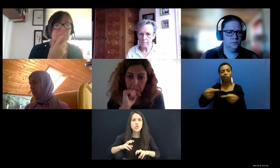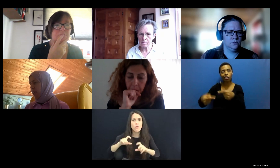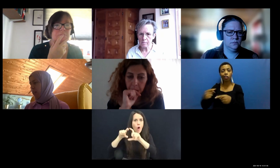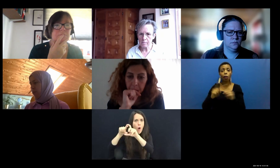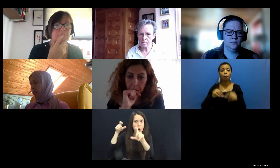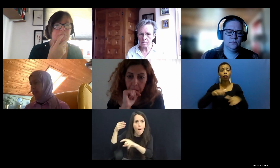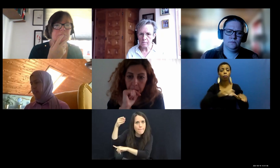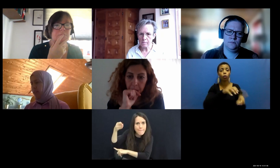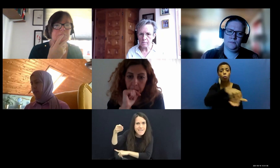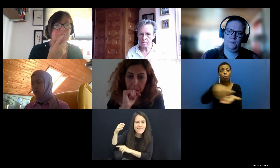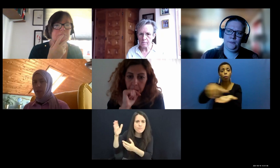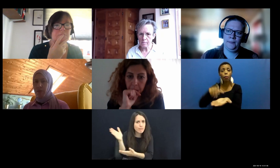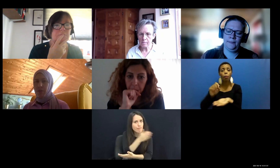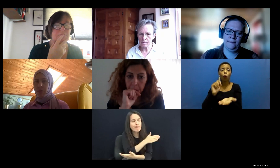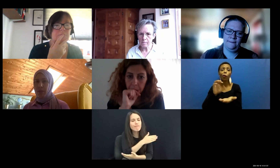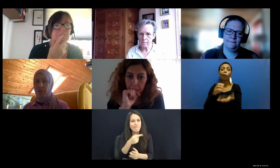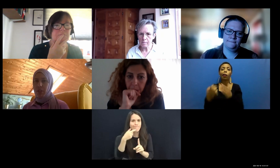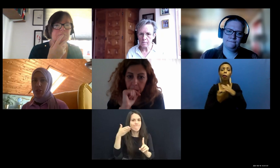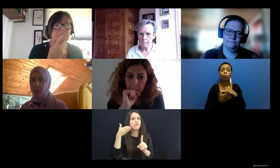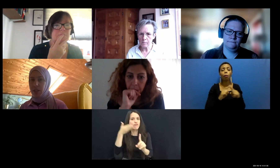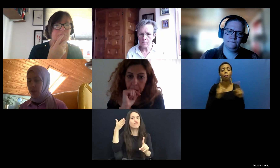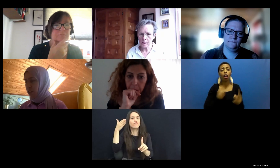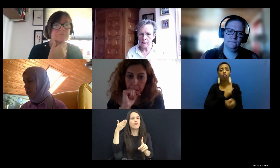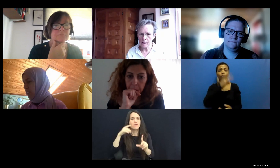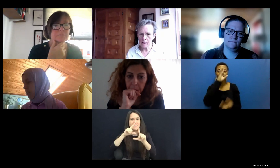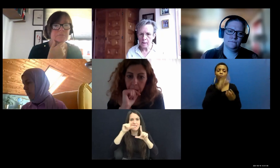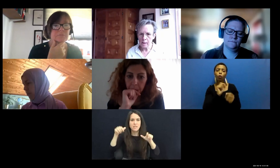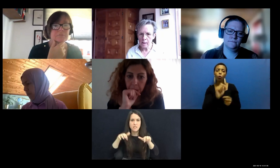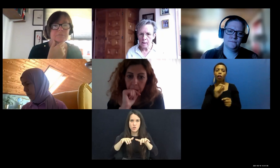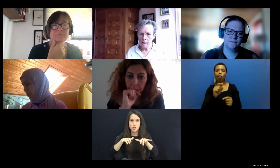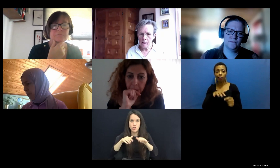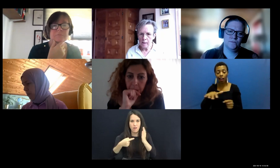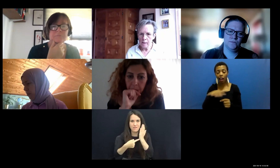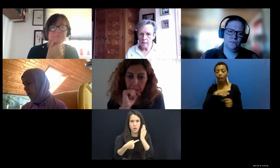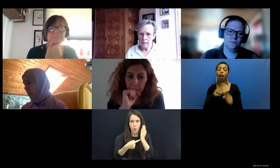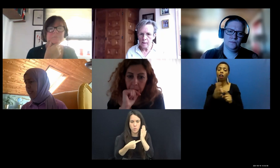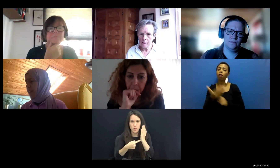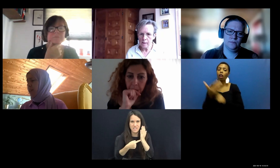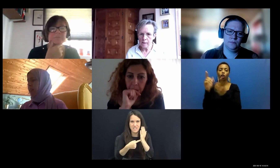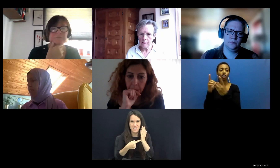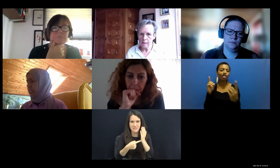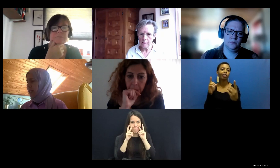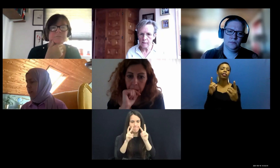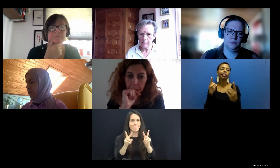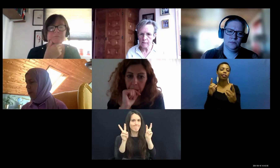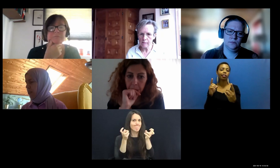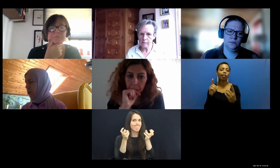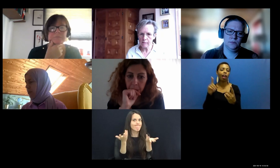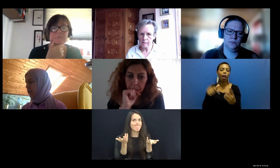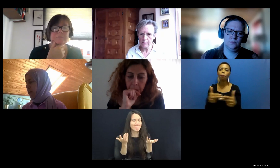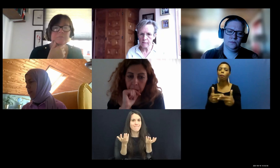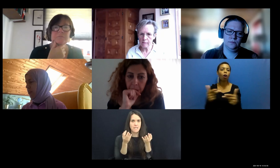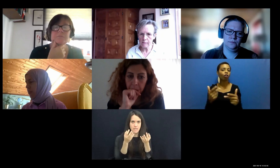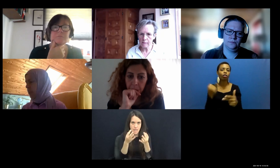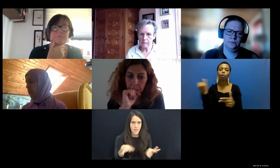on, recognize the topic of digital technologies, and that it's an important